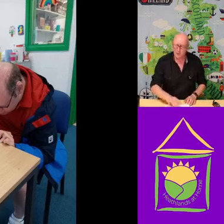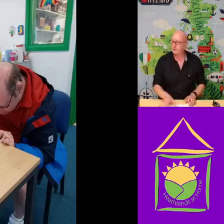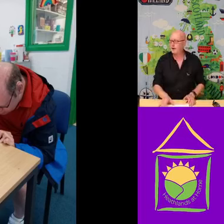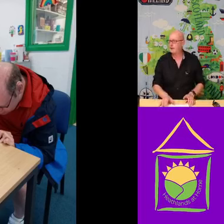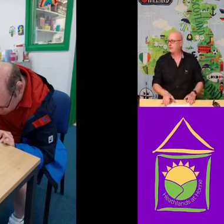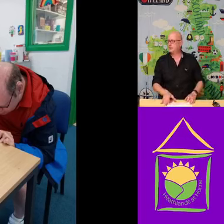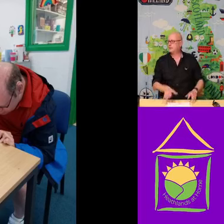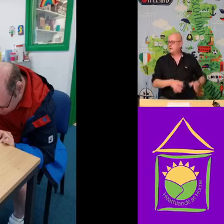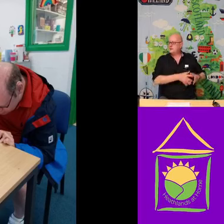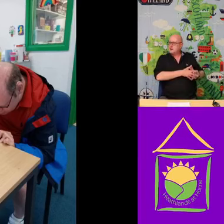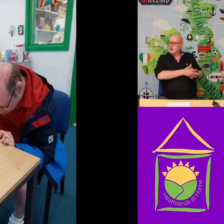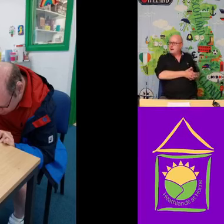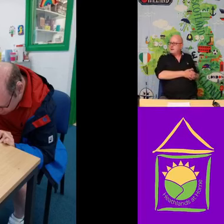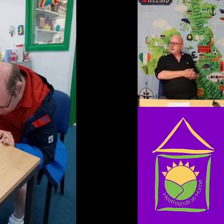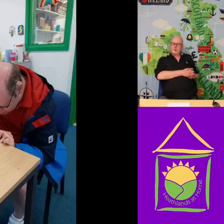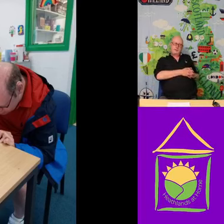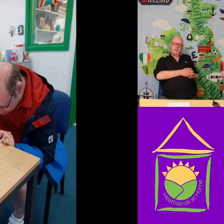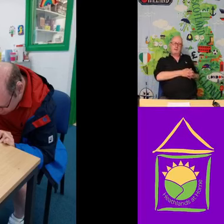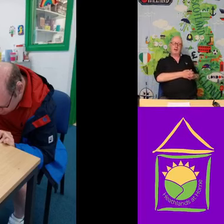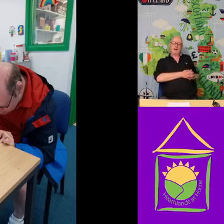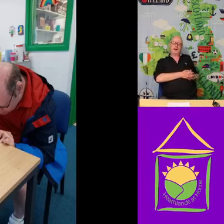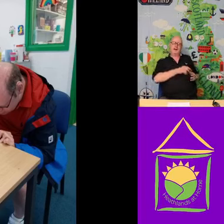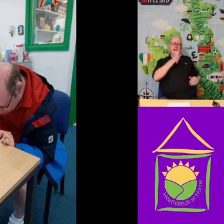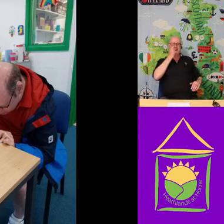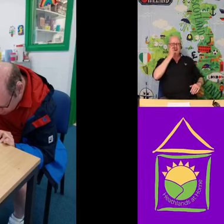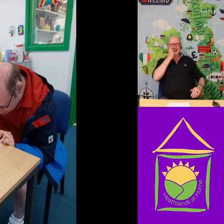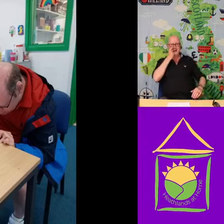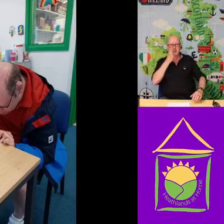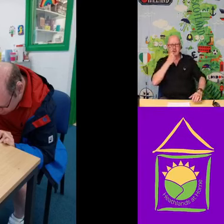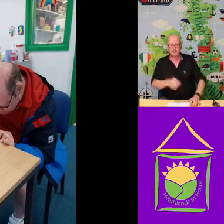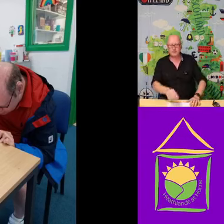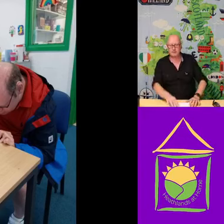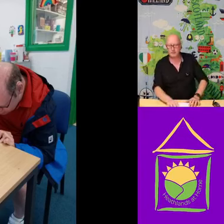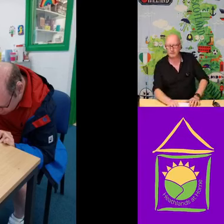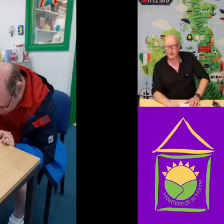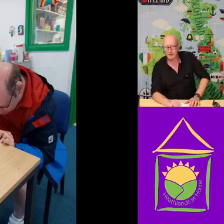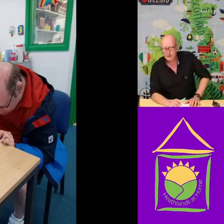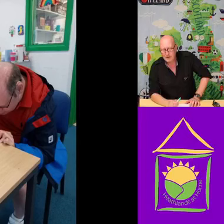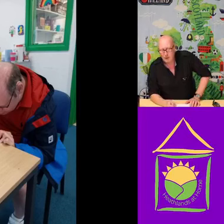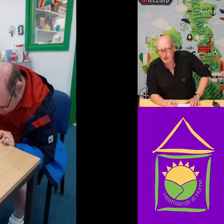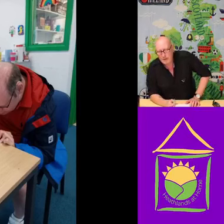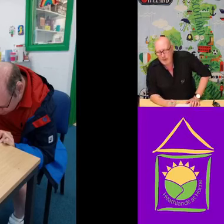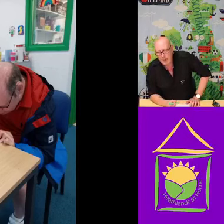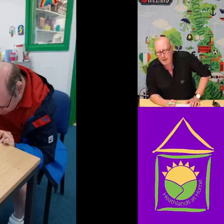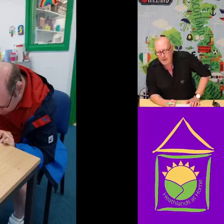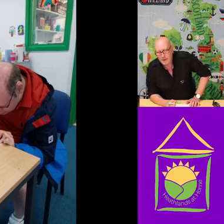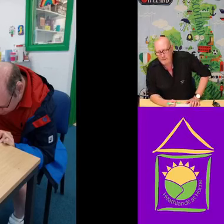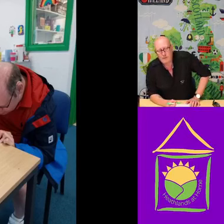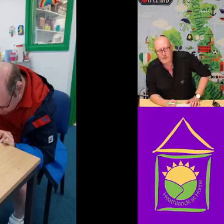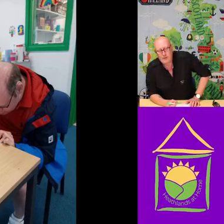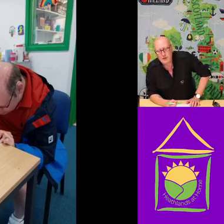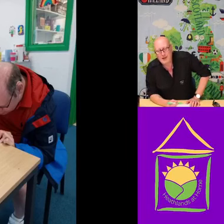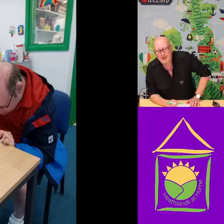very often we see this, is it? Mr. Michael Aiken, so engaged. That's either a V for Vendetta or it's V going to be